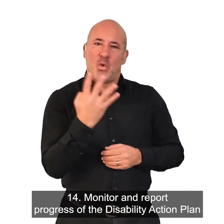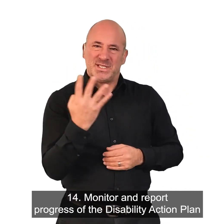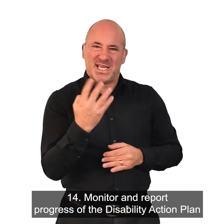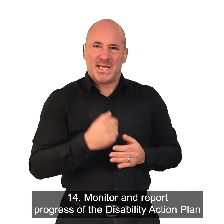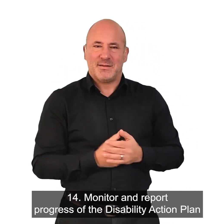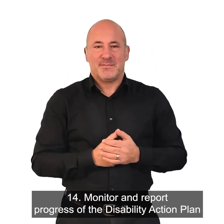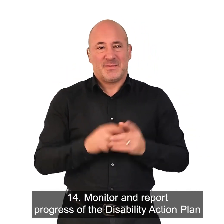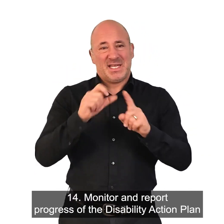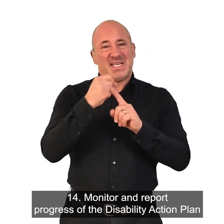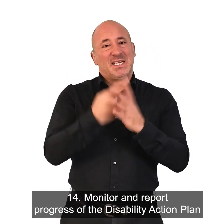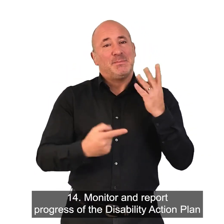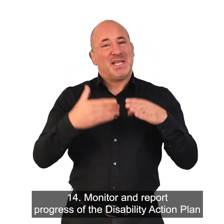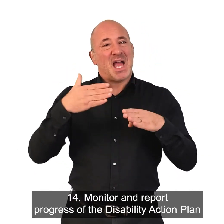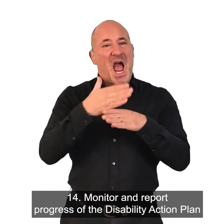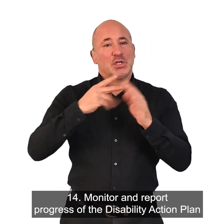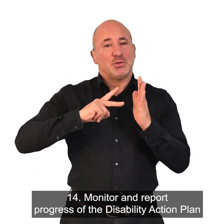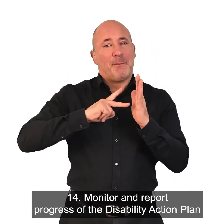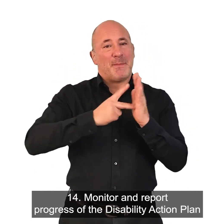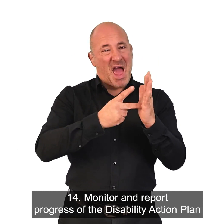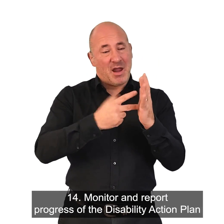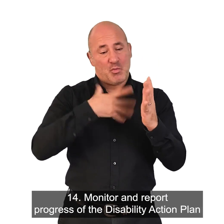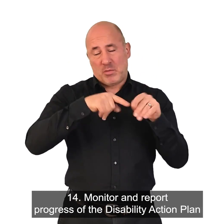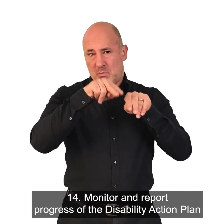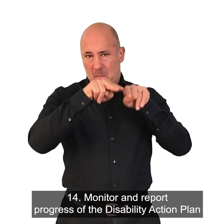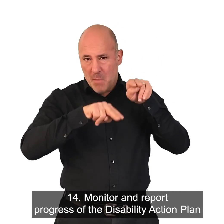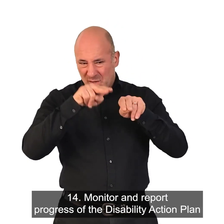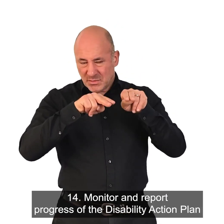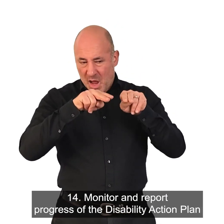14. Monitor and report progress of the Disability Action Plan.